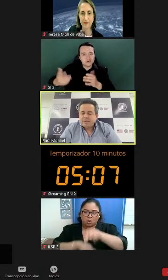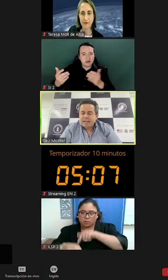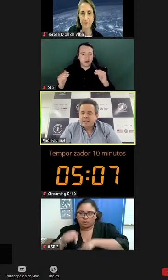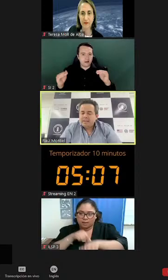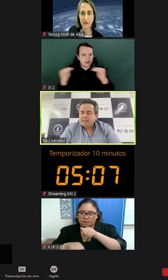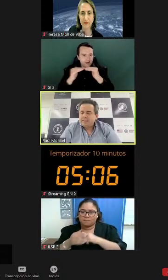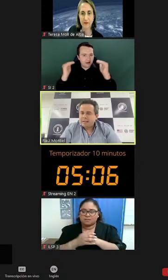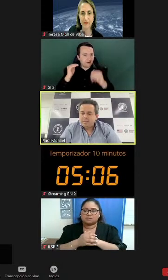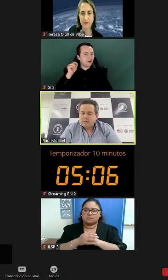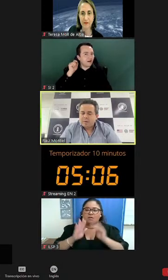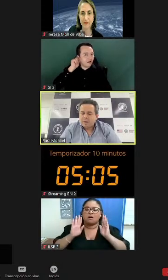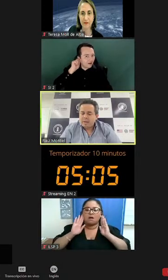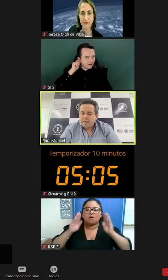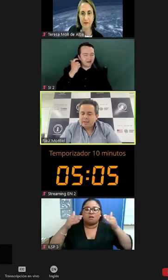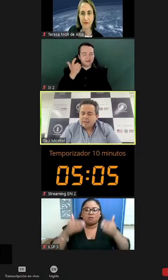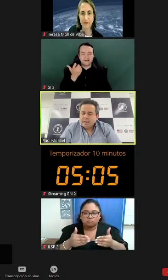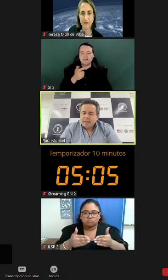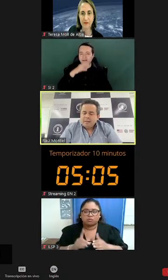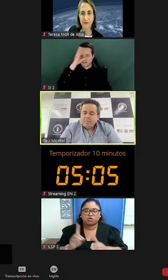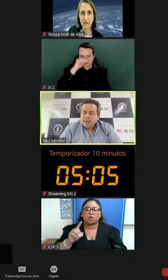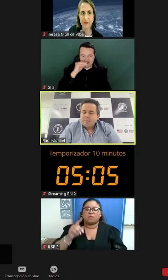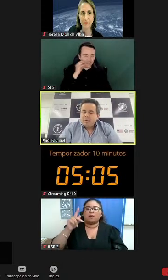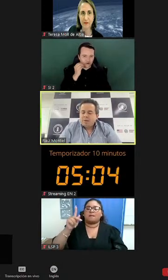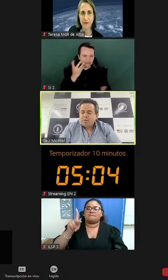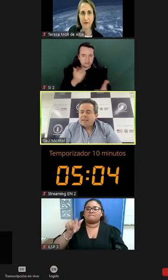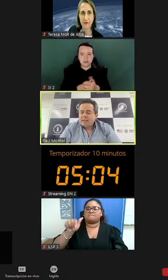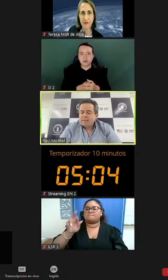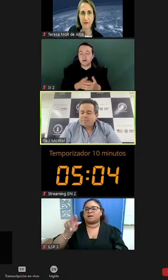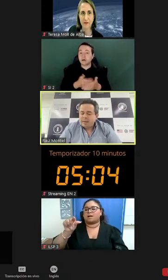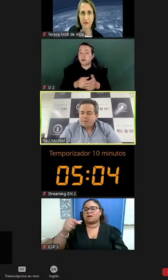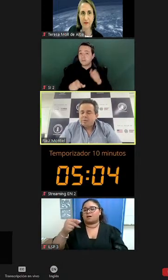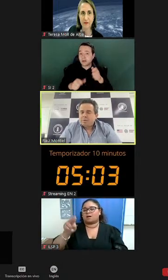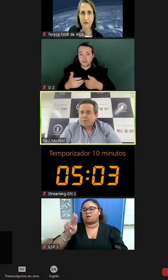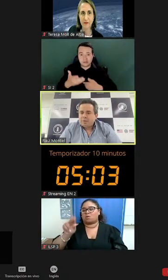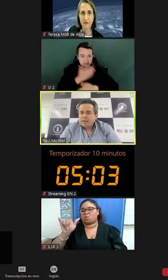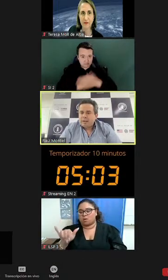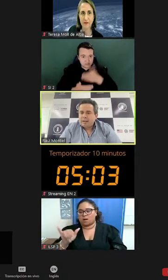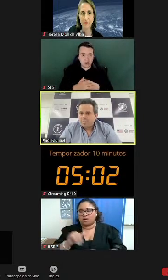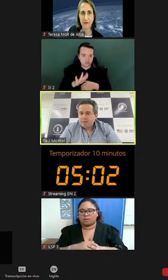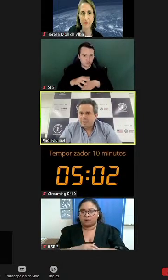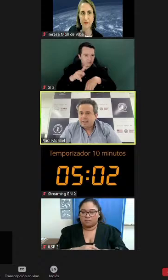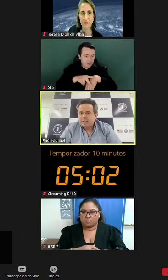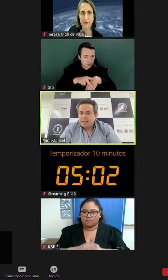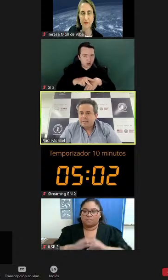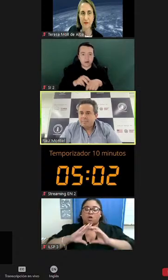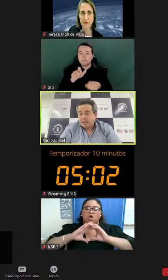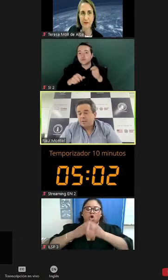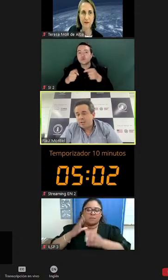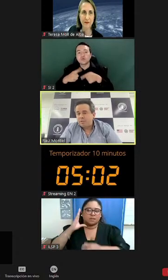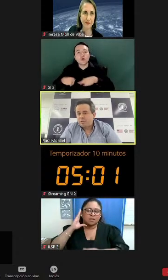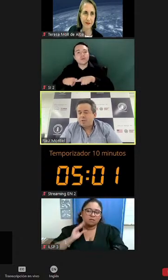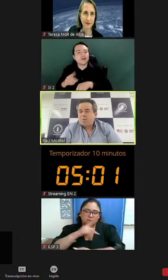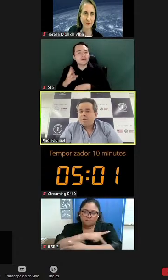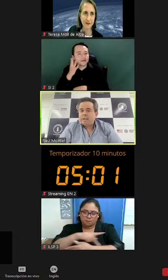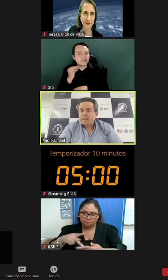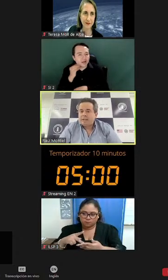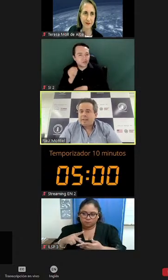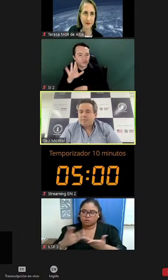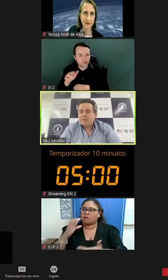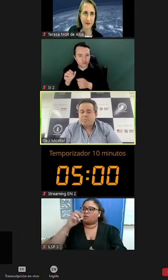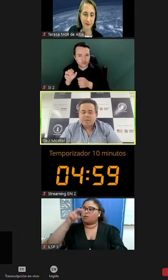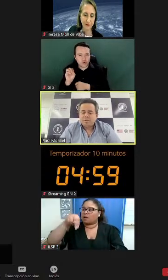the persons with disabilities in paraguay members of the experts committee